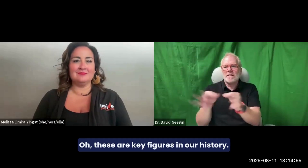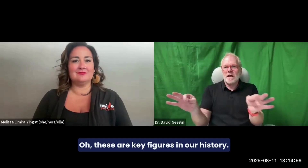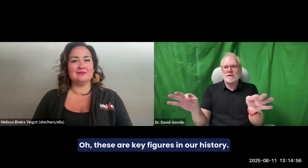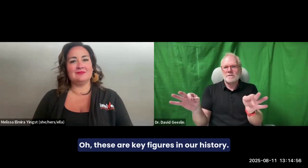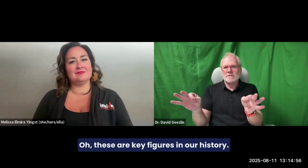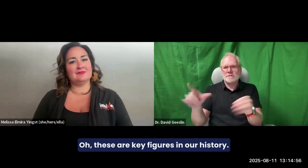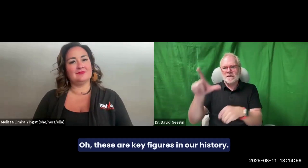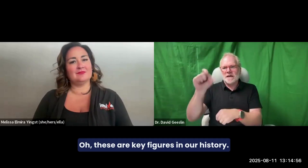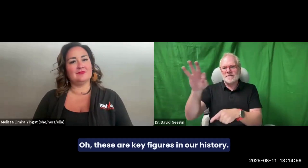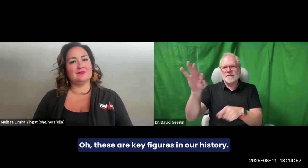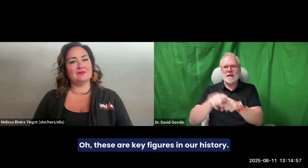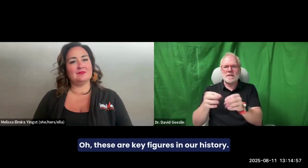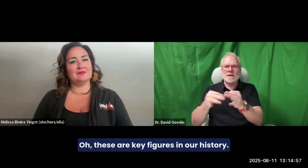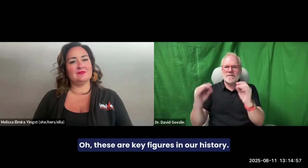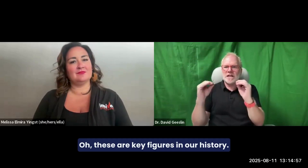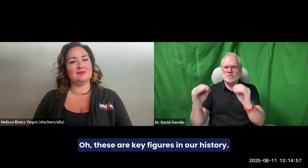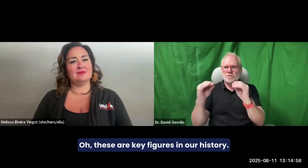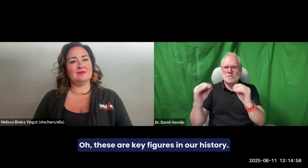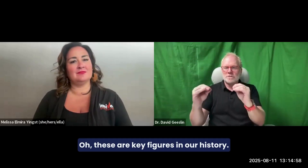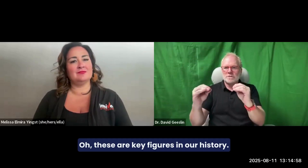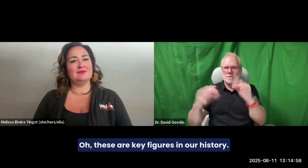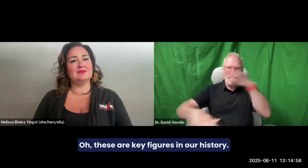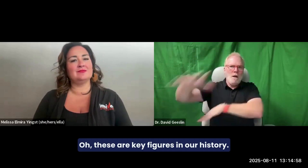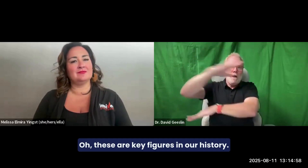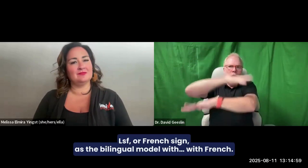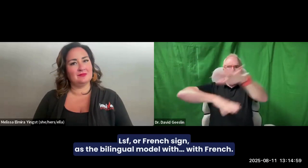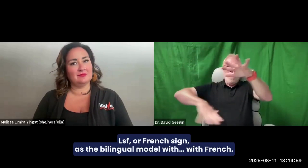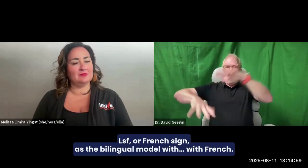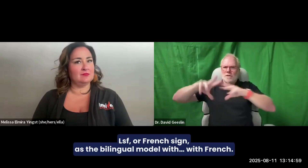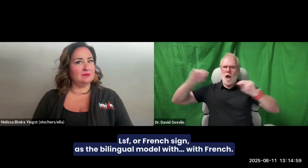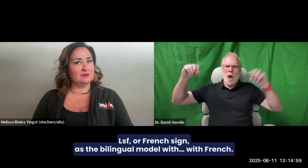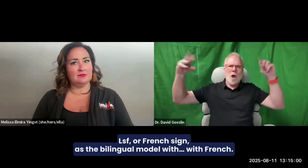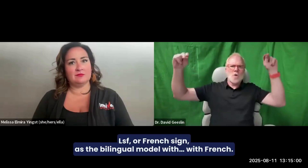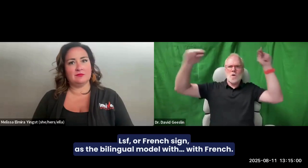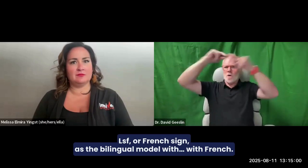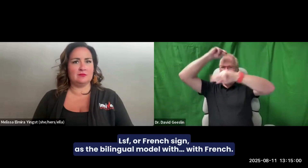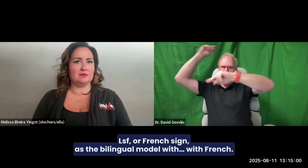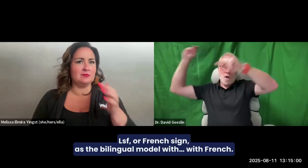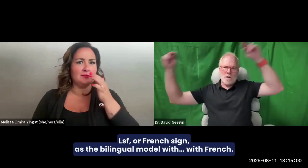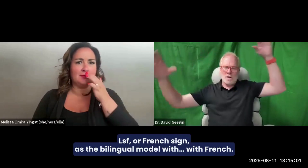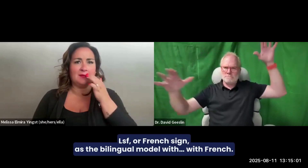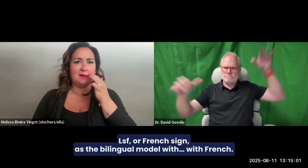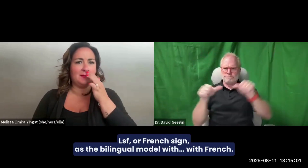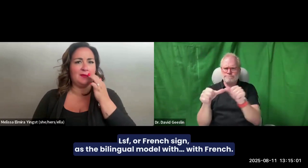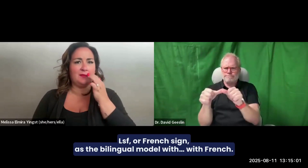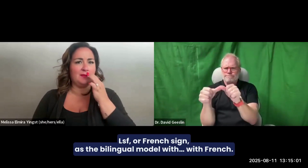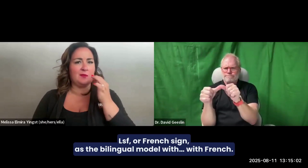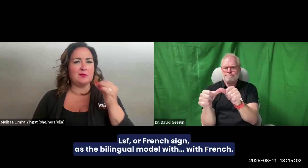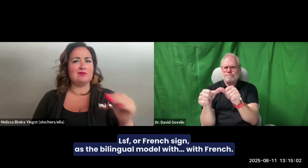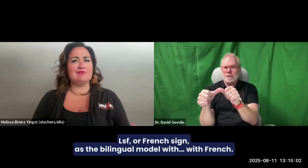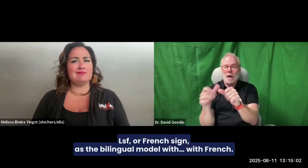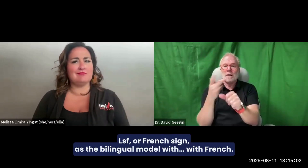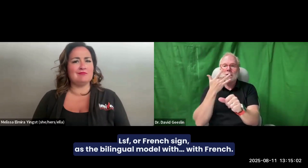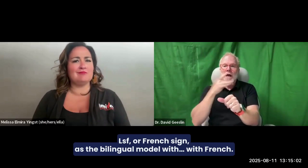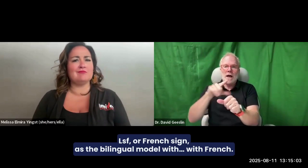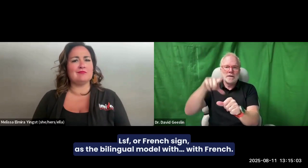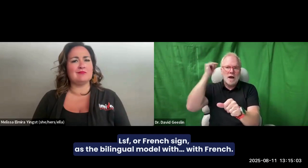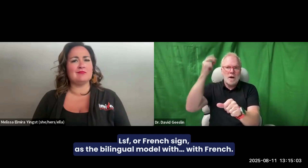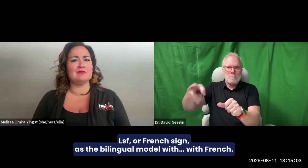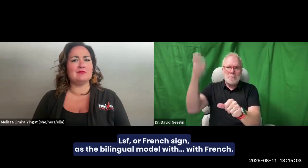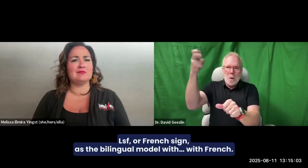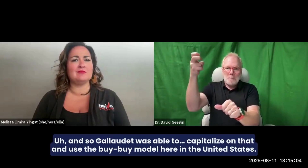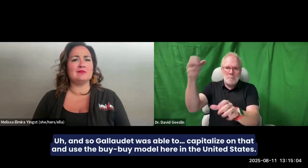history. they are, and so they decided to go ahead and use LSF or French Sign as the bilingual